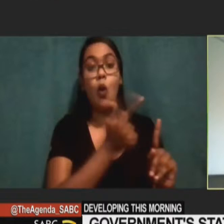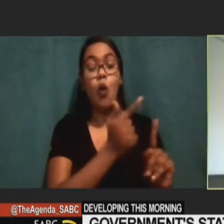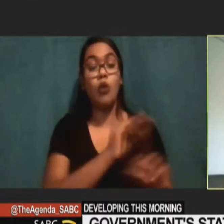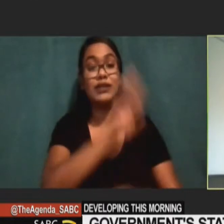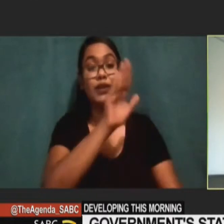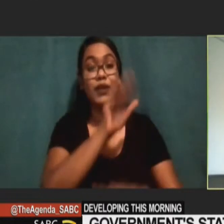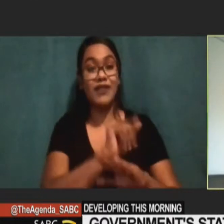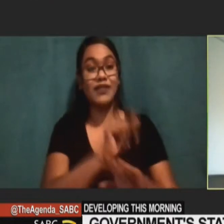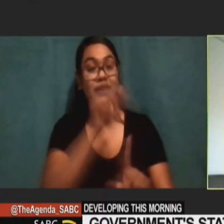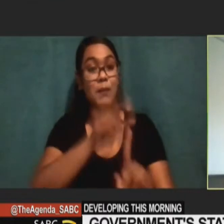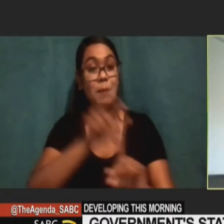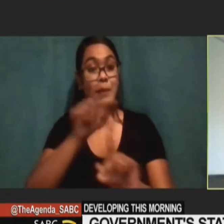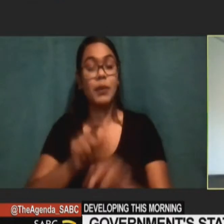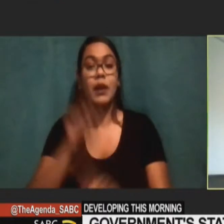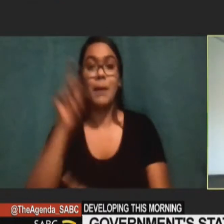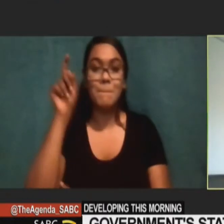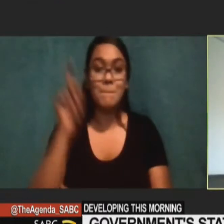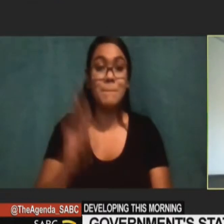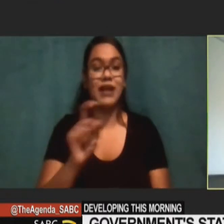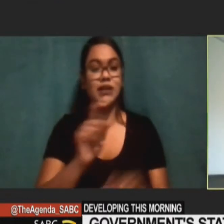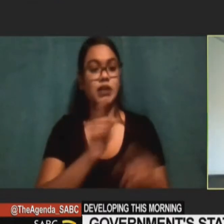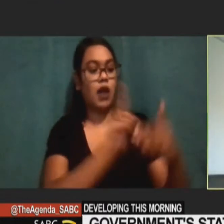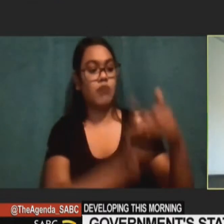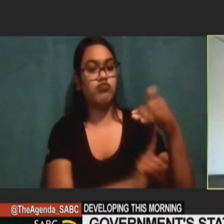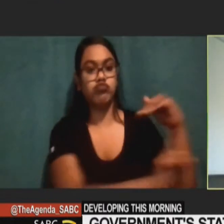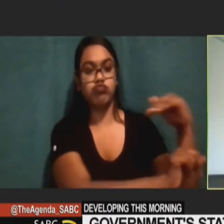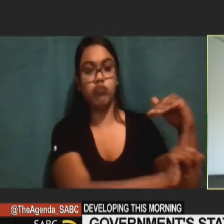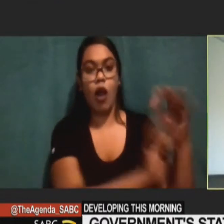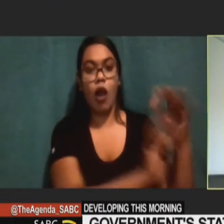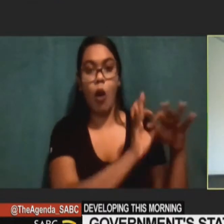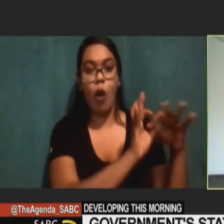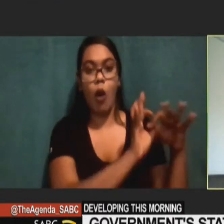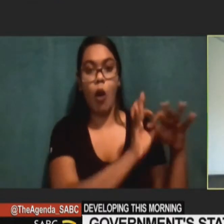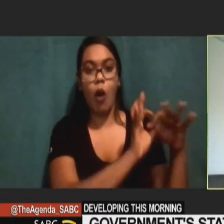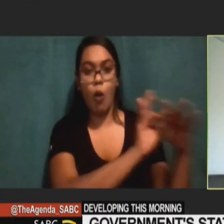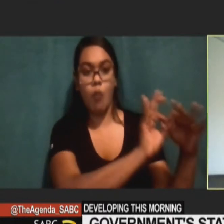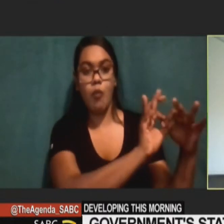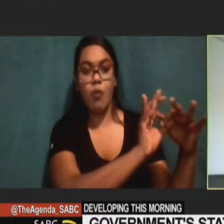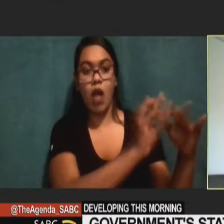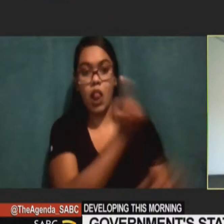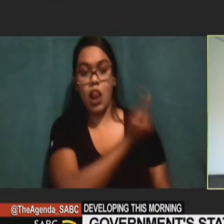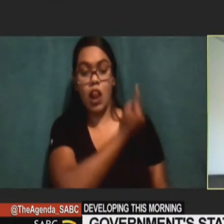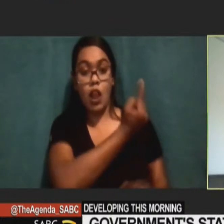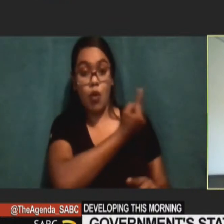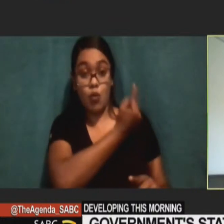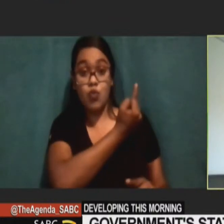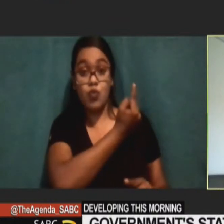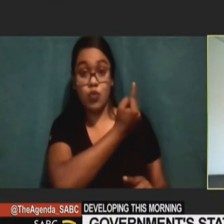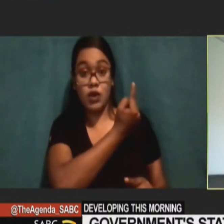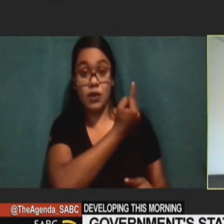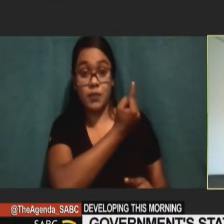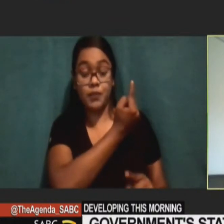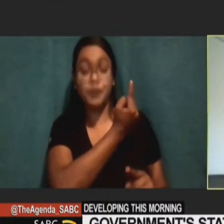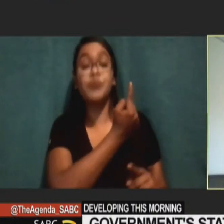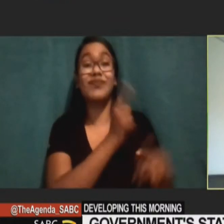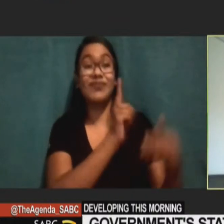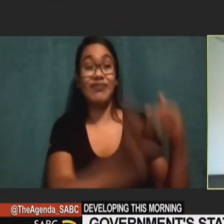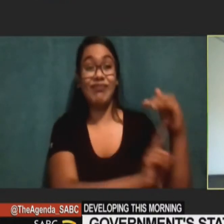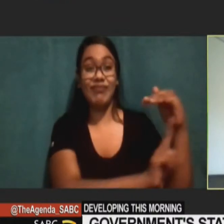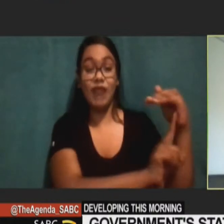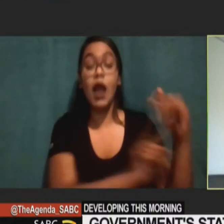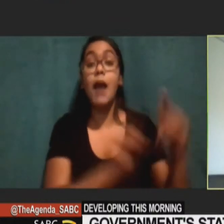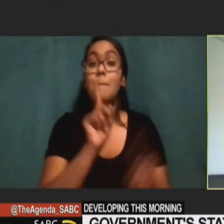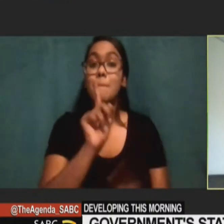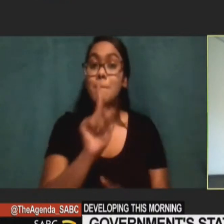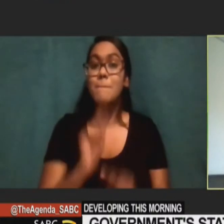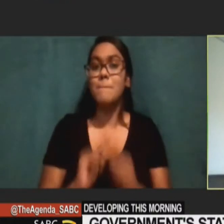taken hours after the takeoff, I guess taking a cue from European countries. The update, however, with regards to